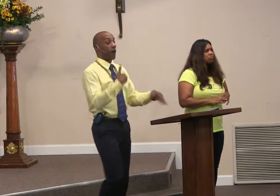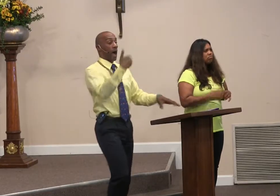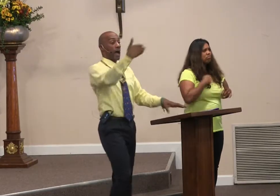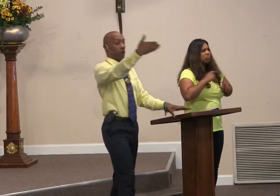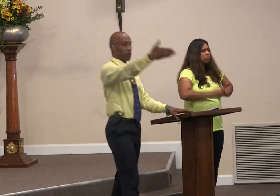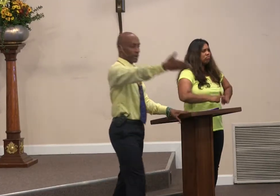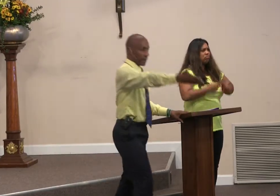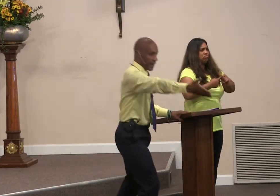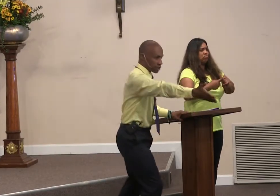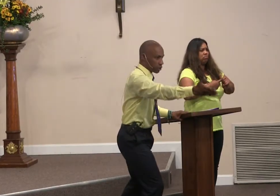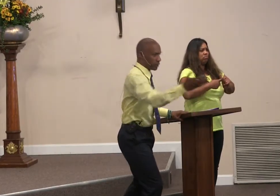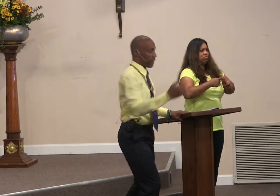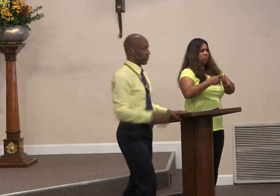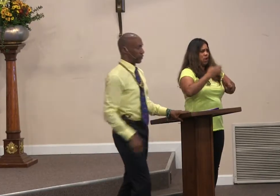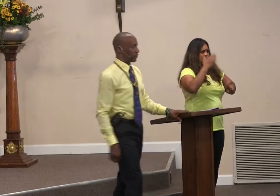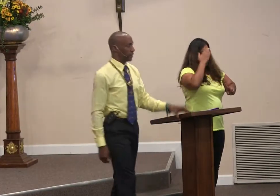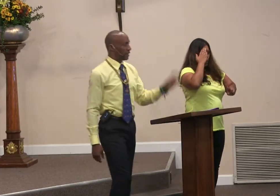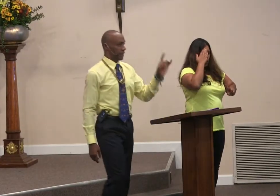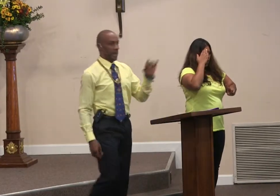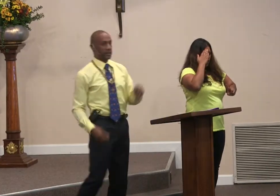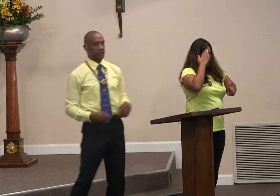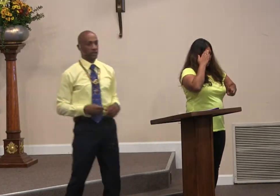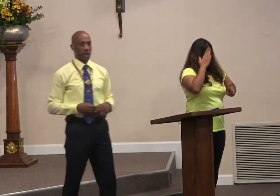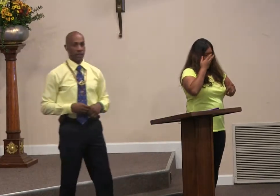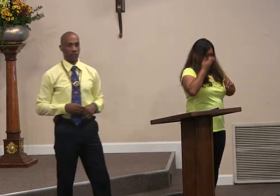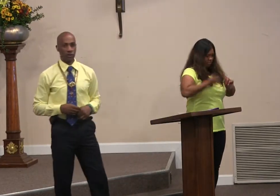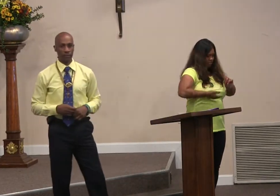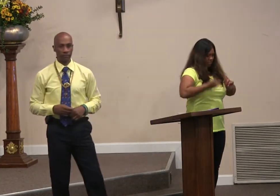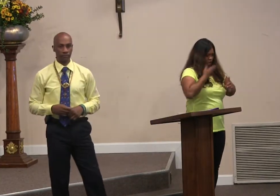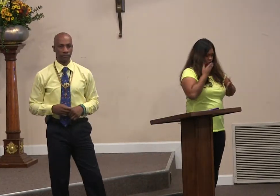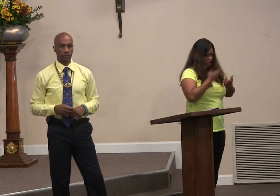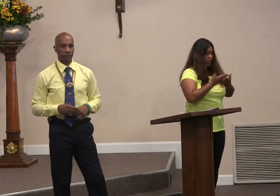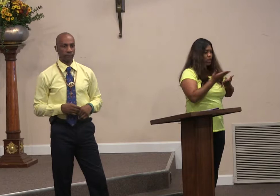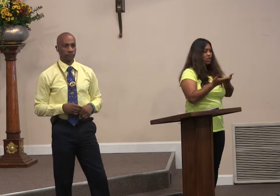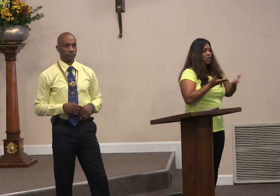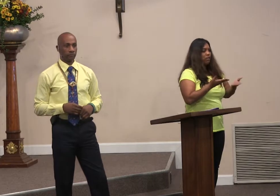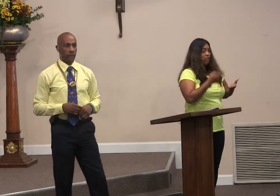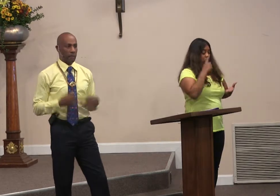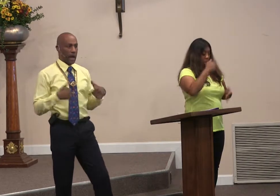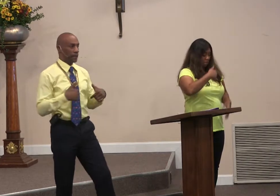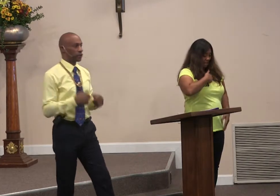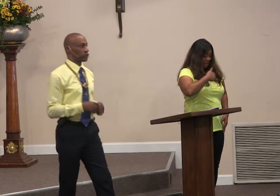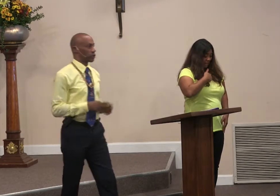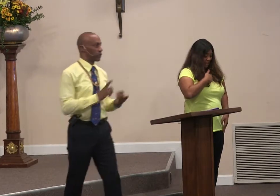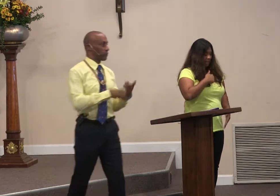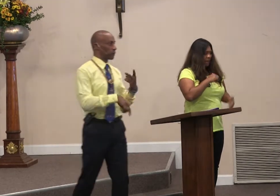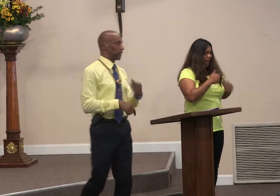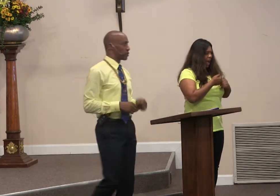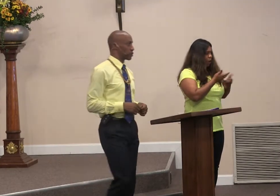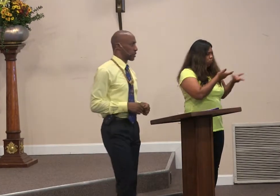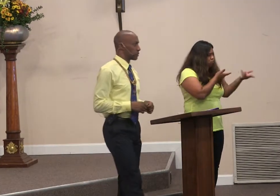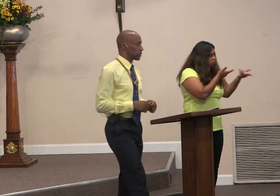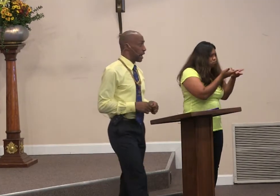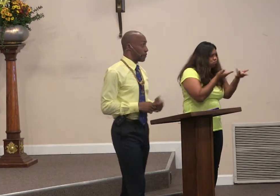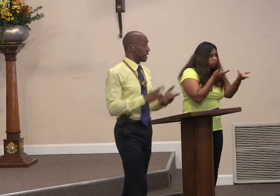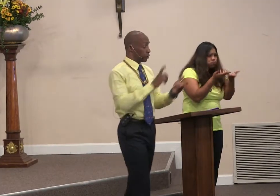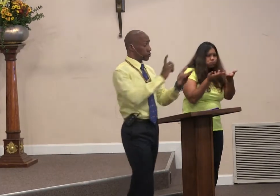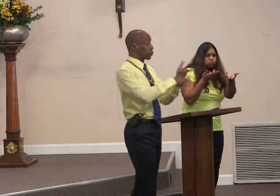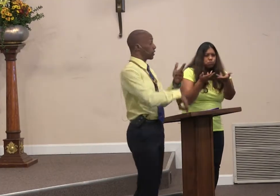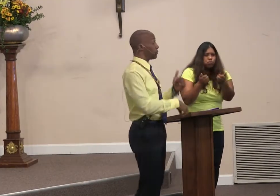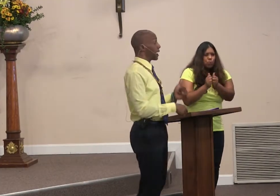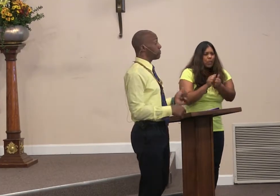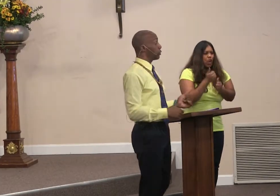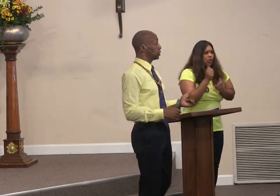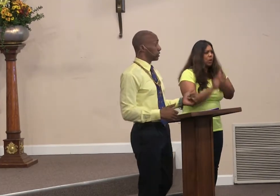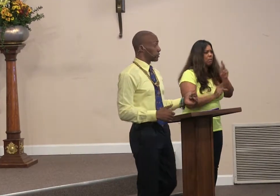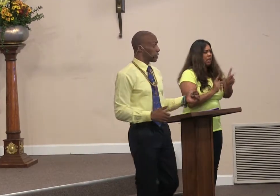and how I relate to another, it has to change. Am I a good steward of my relationships? Am I a good